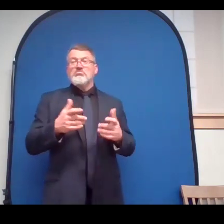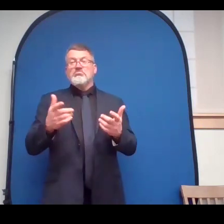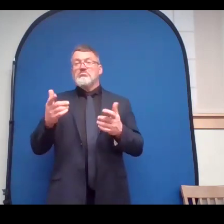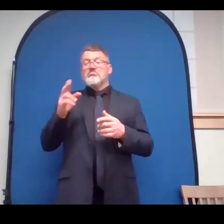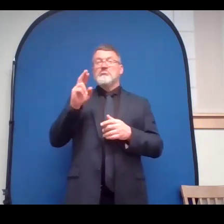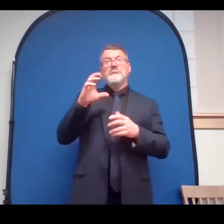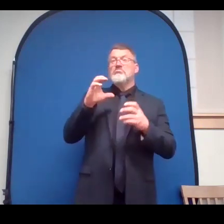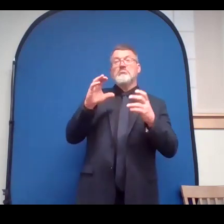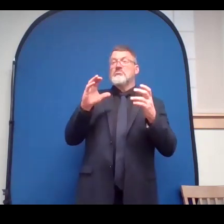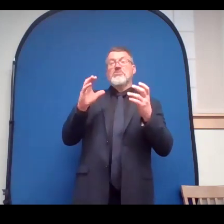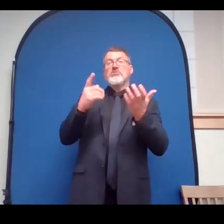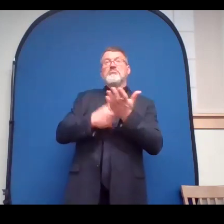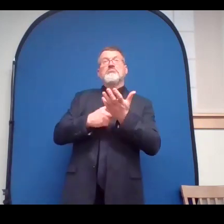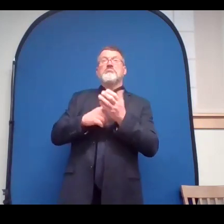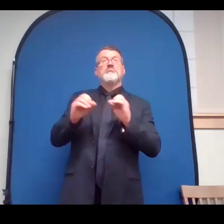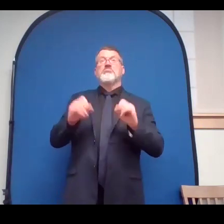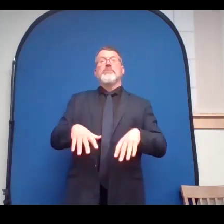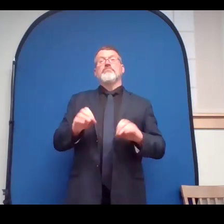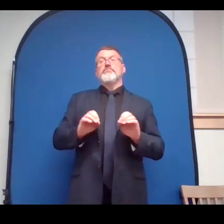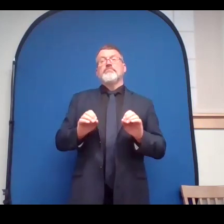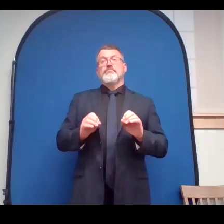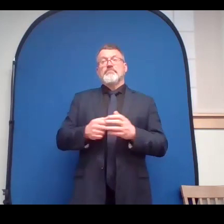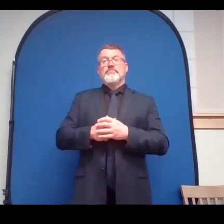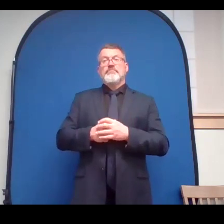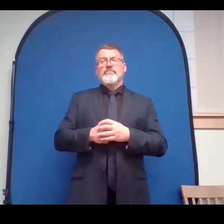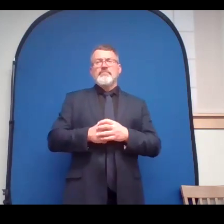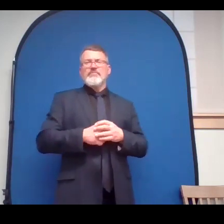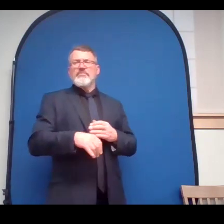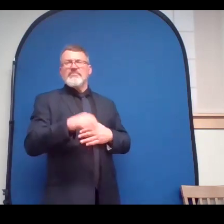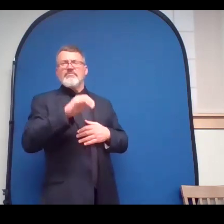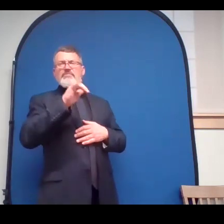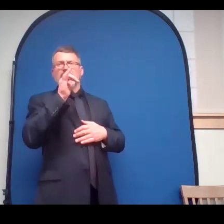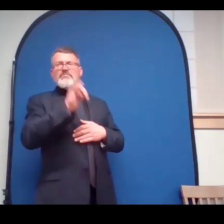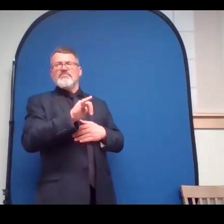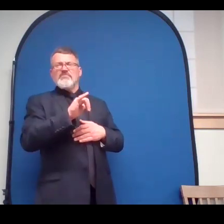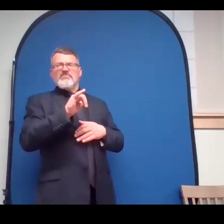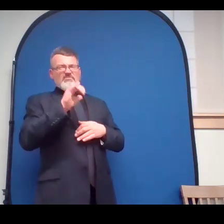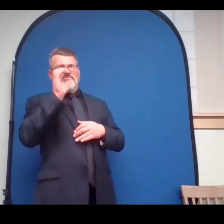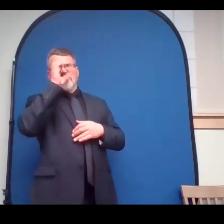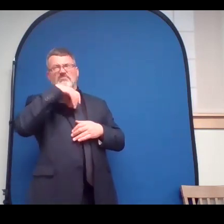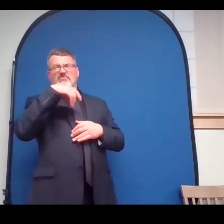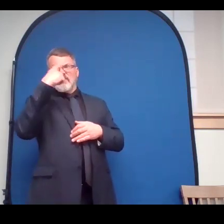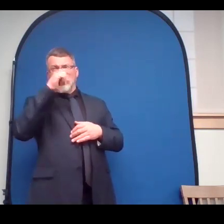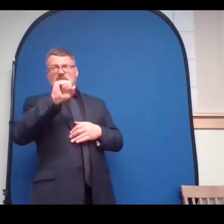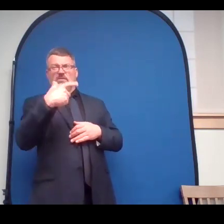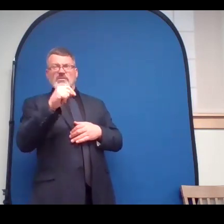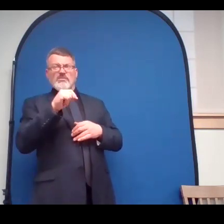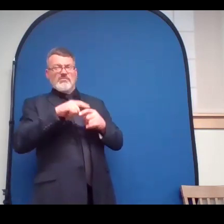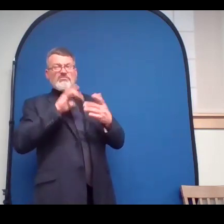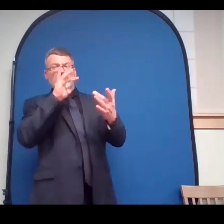Was it an unusual thing for a sergeant to call you about a matter like that?